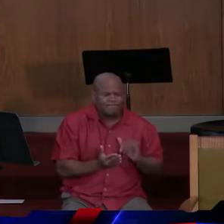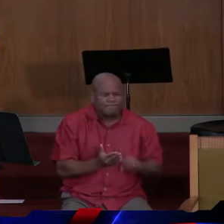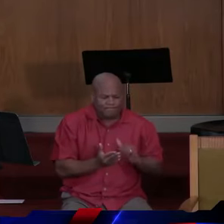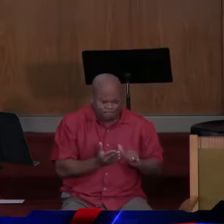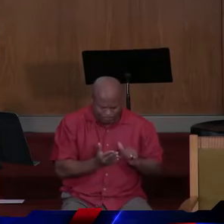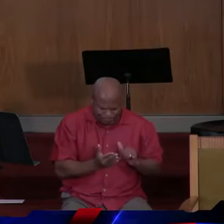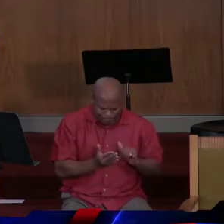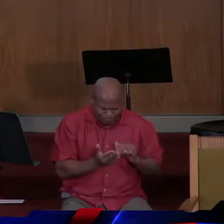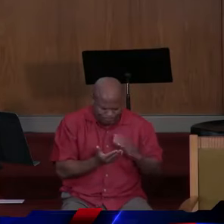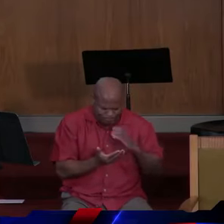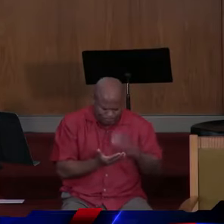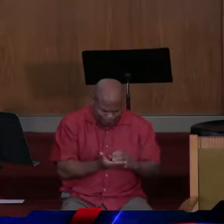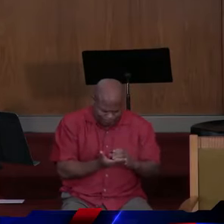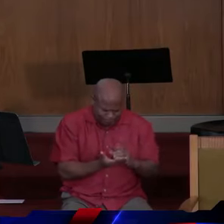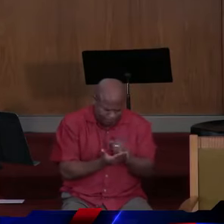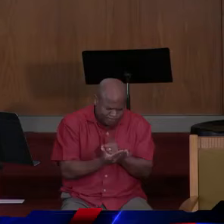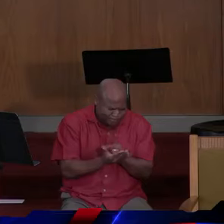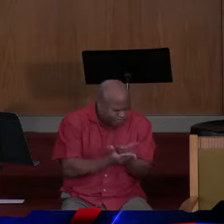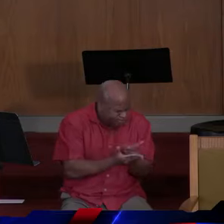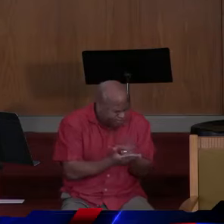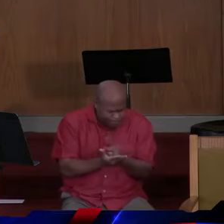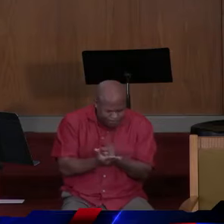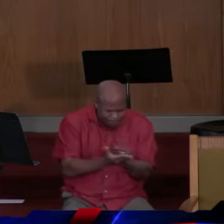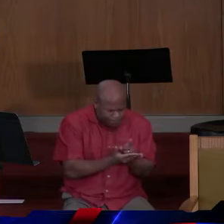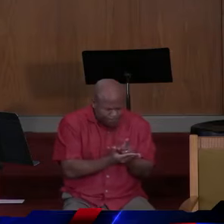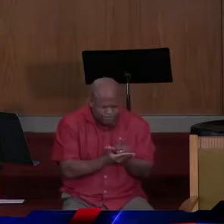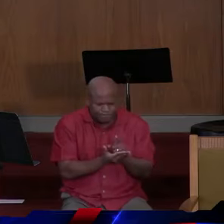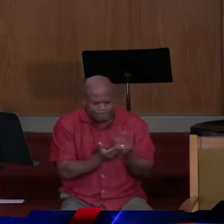preservation. Can you say preservation?